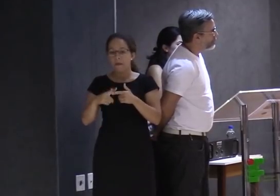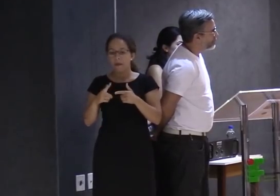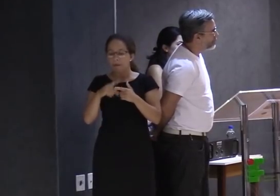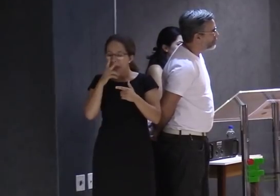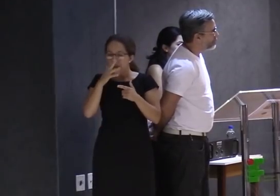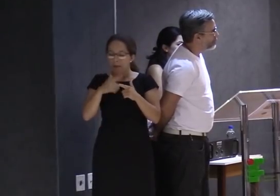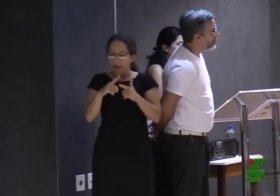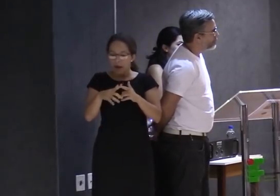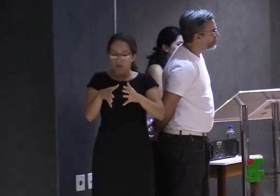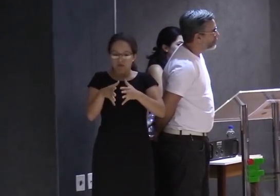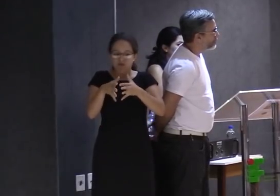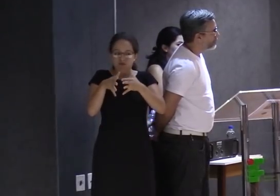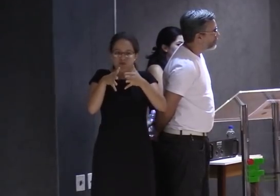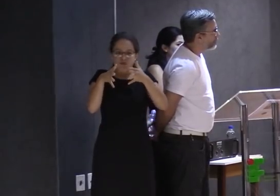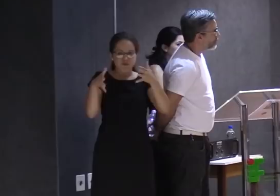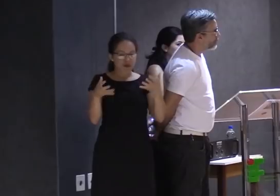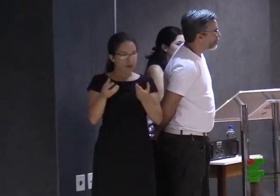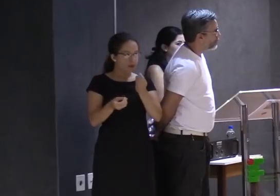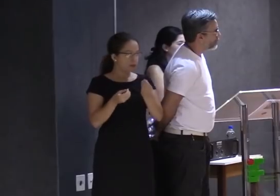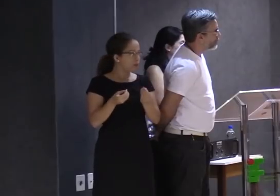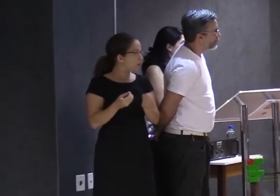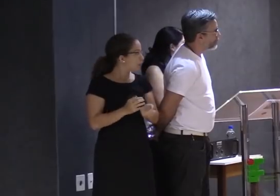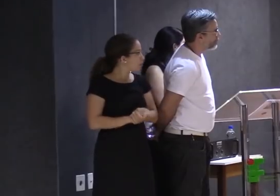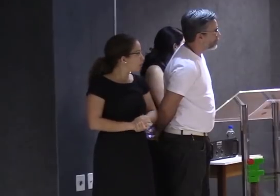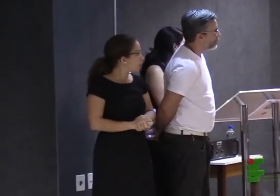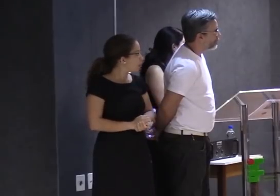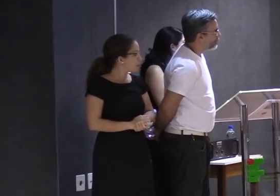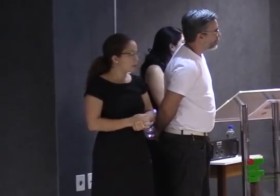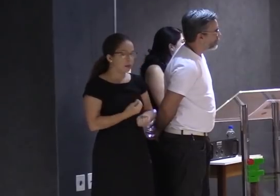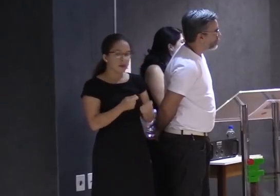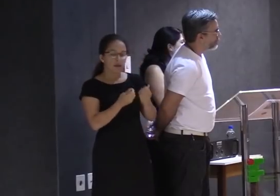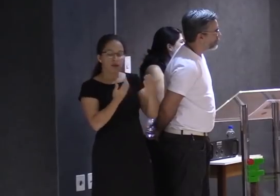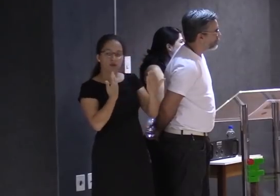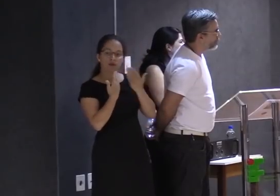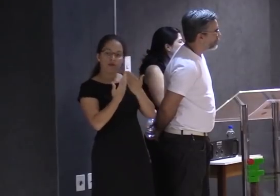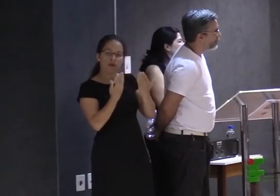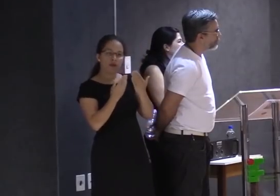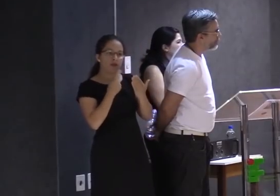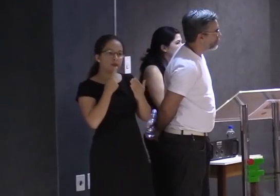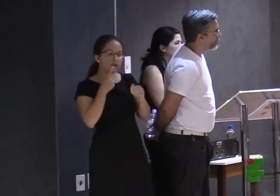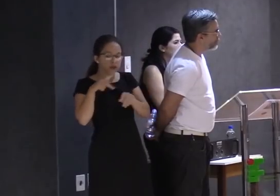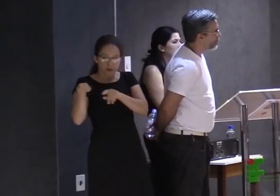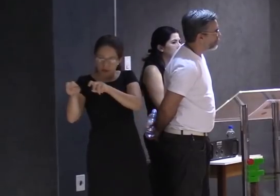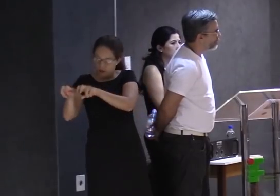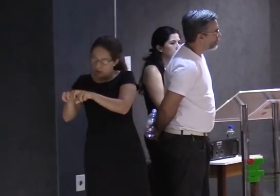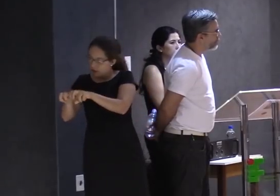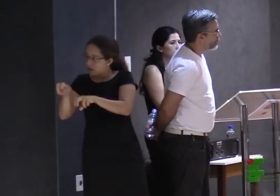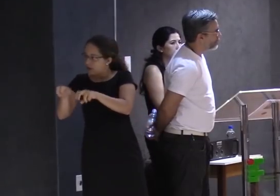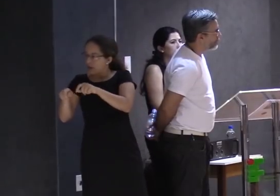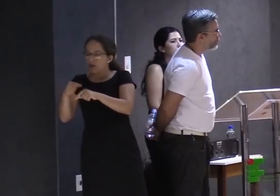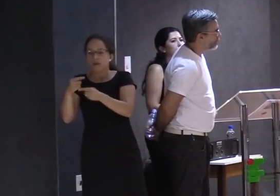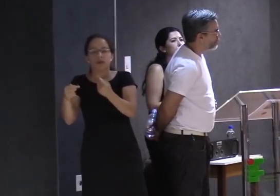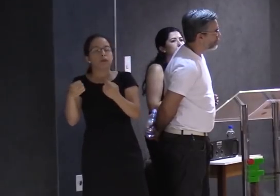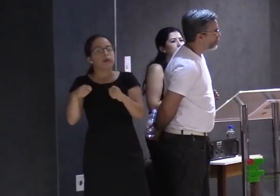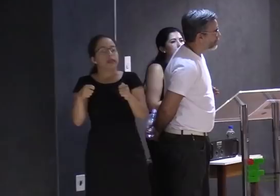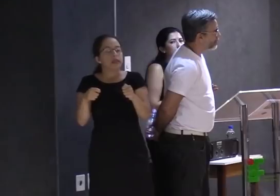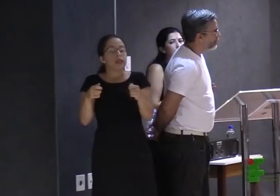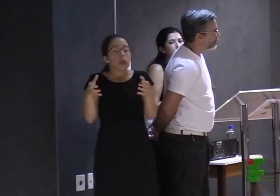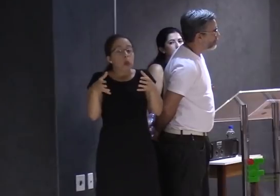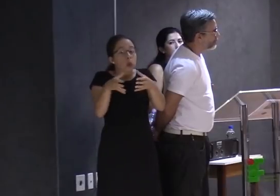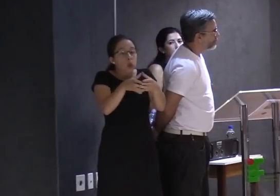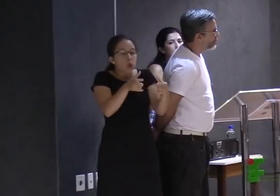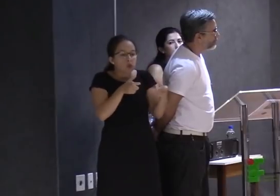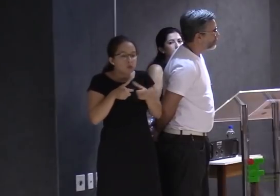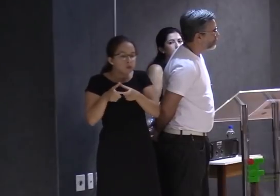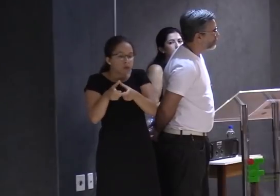So I give you some time to talk in pairs, and after that you'll join another pair and you talk in a small group. Ela